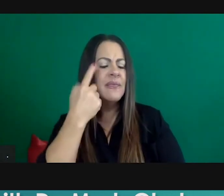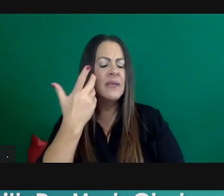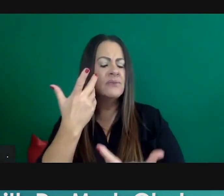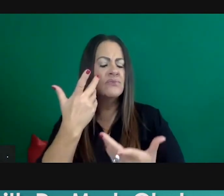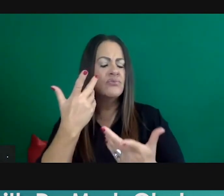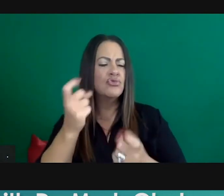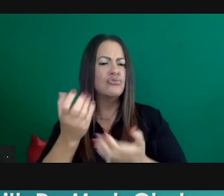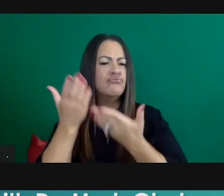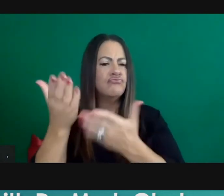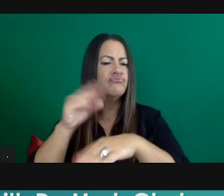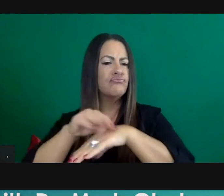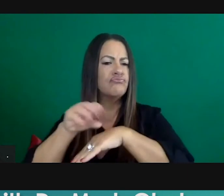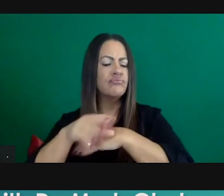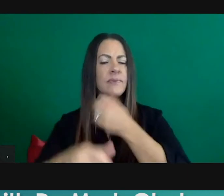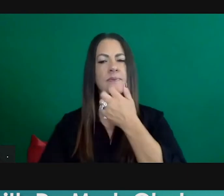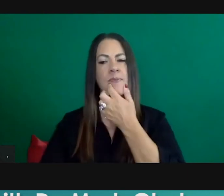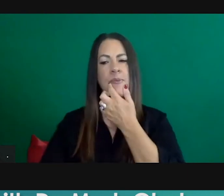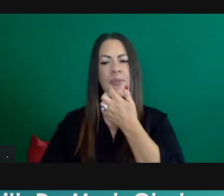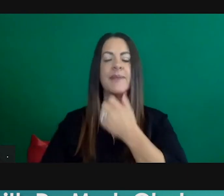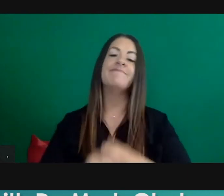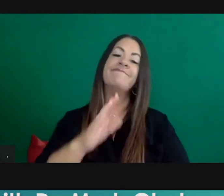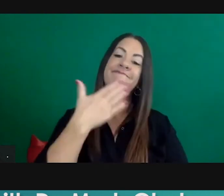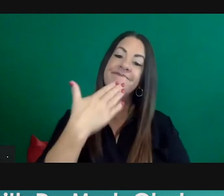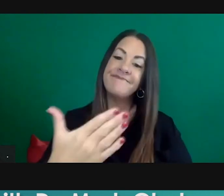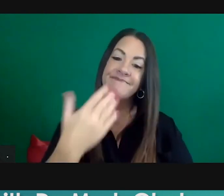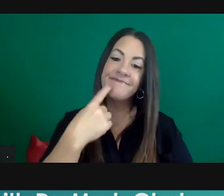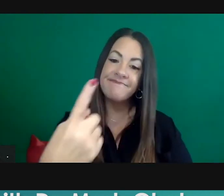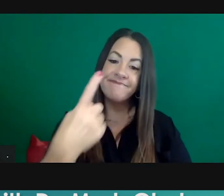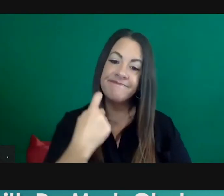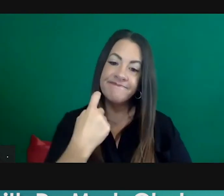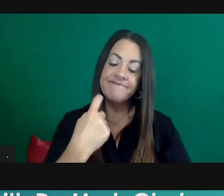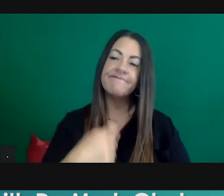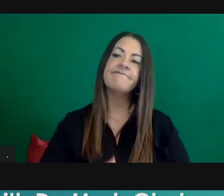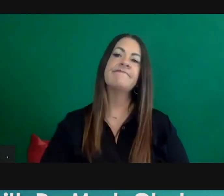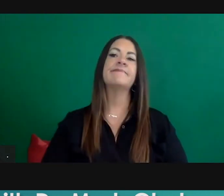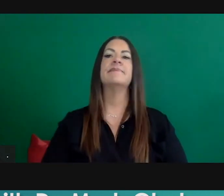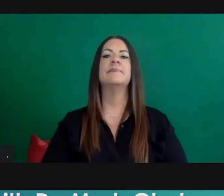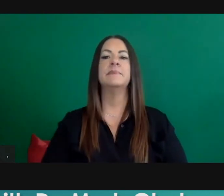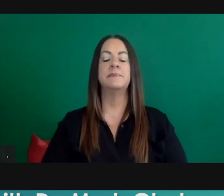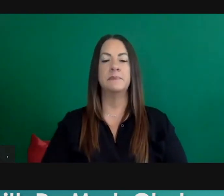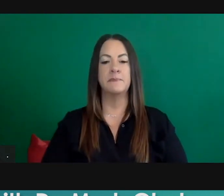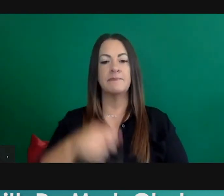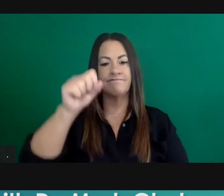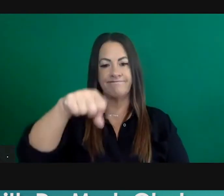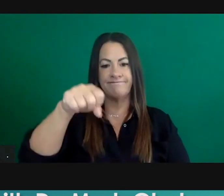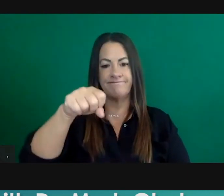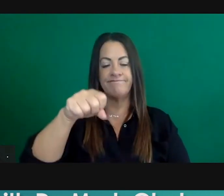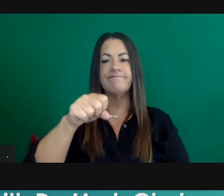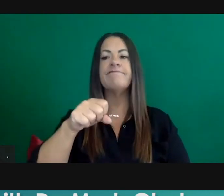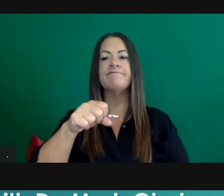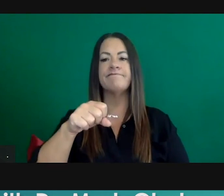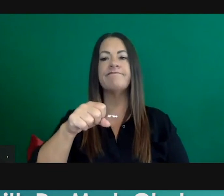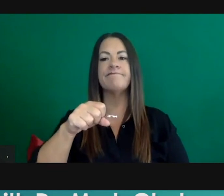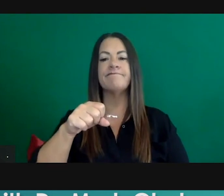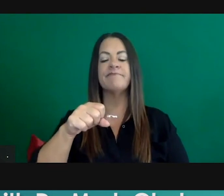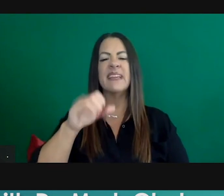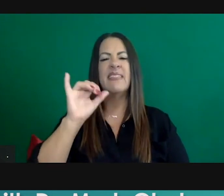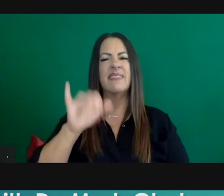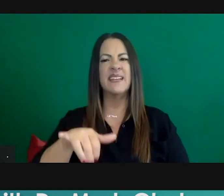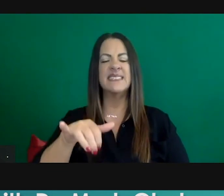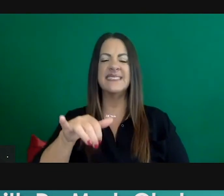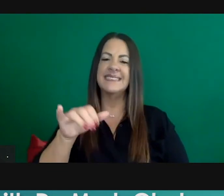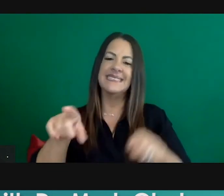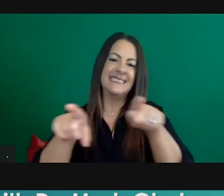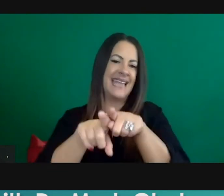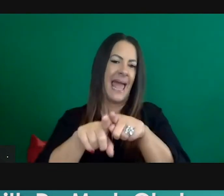Yeah, we're continuing to work. Thank you for the question. And again, it is increasing in frequency, this conversation at my